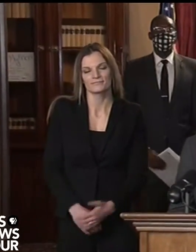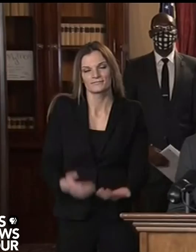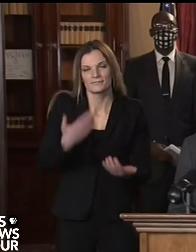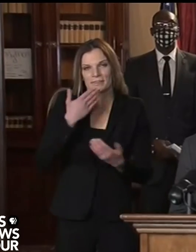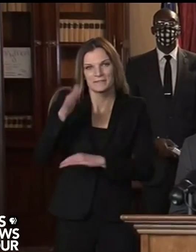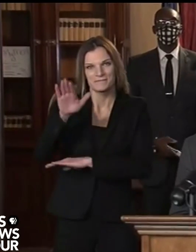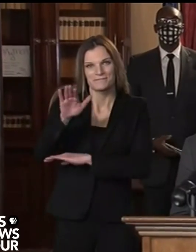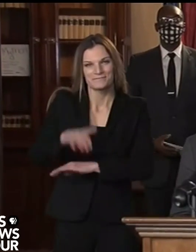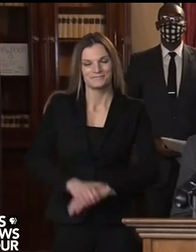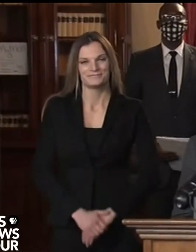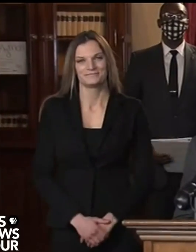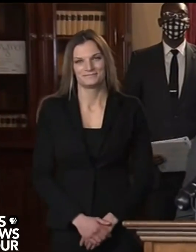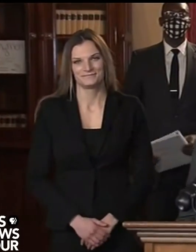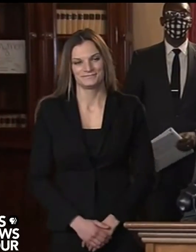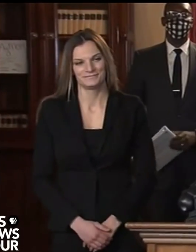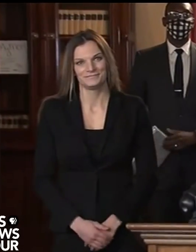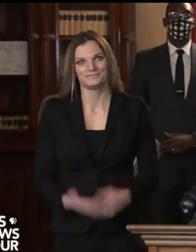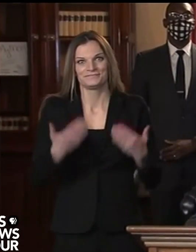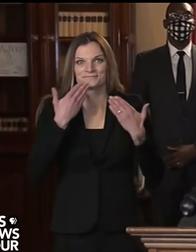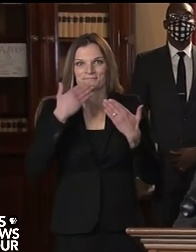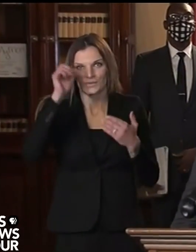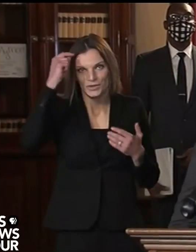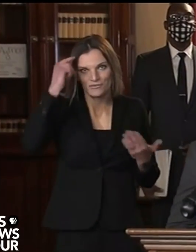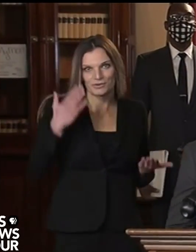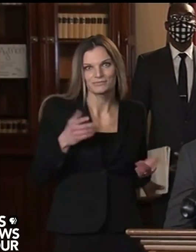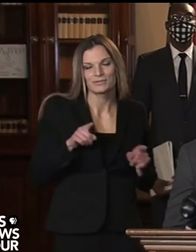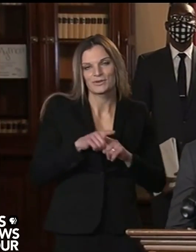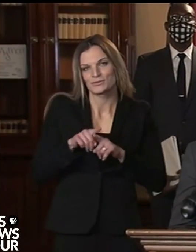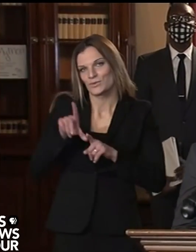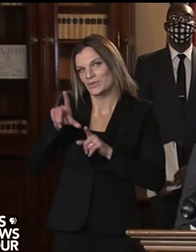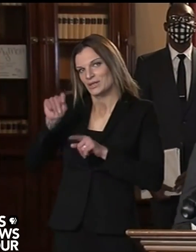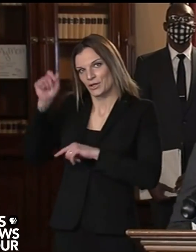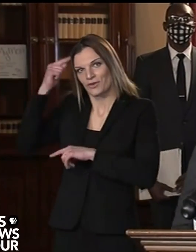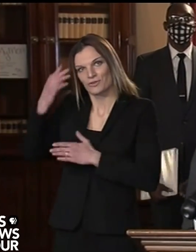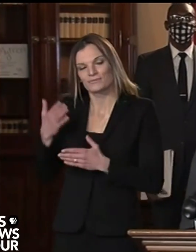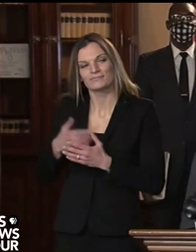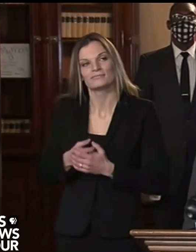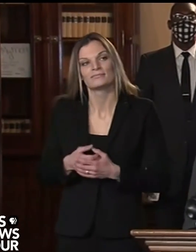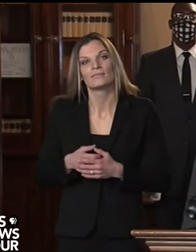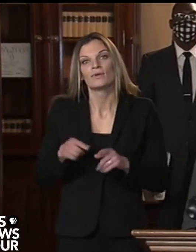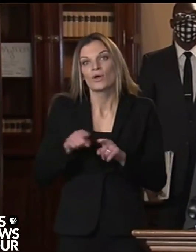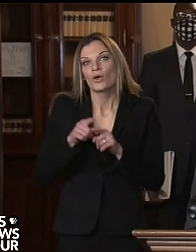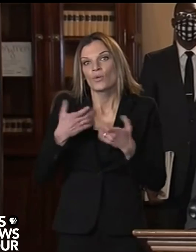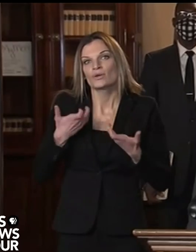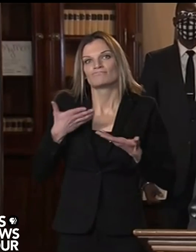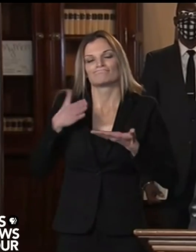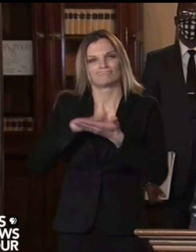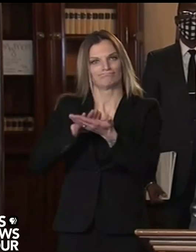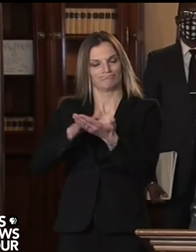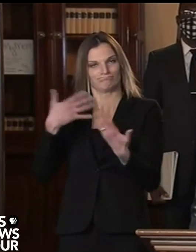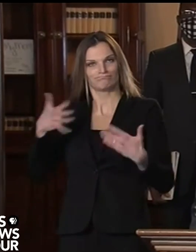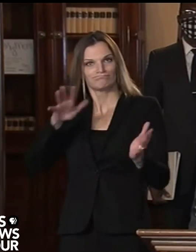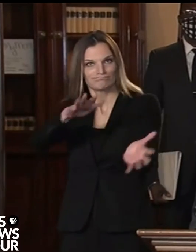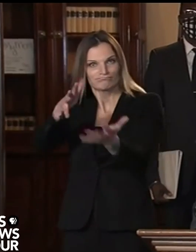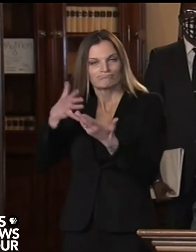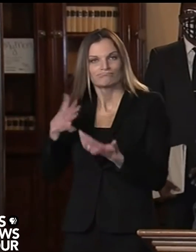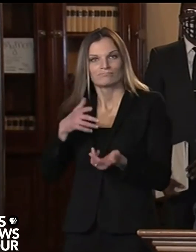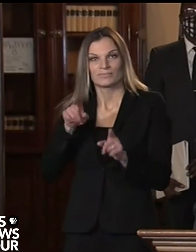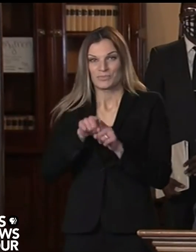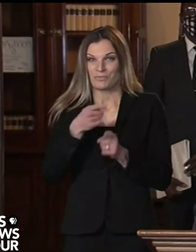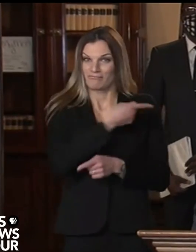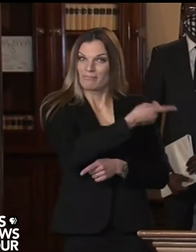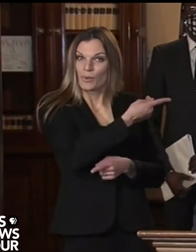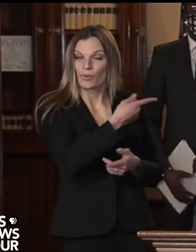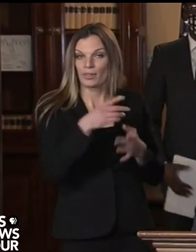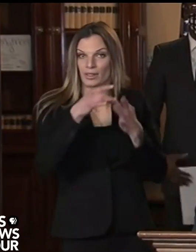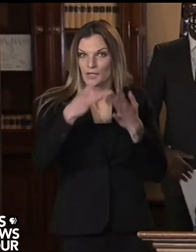Good afternoon. Thank you, Governor and Lieutenant Governor. I also really want to applaud the leadership of the Lieutenant Governor and